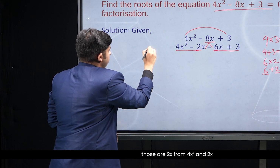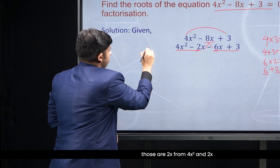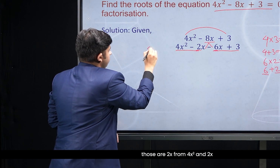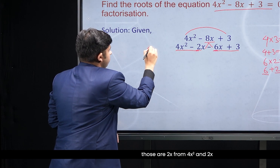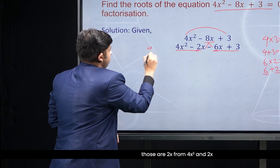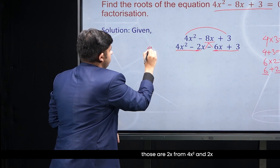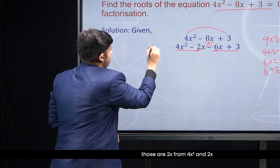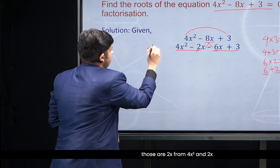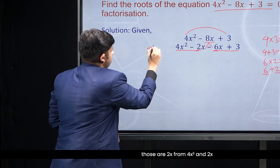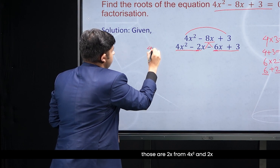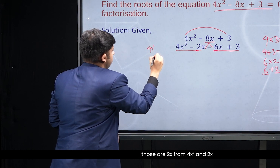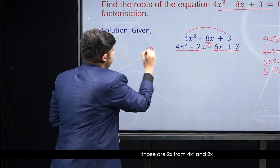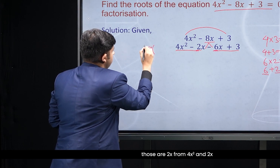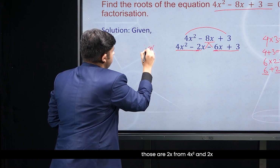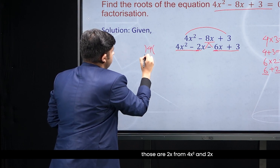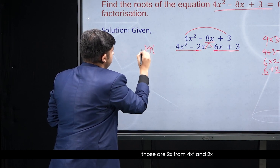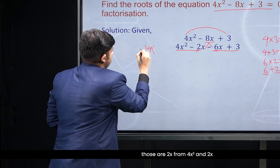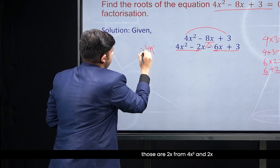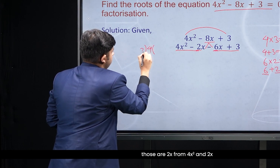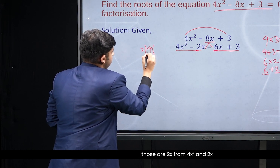4x square and 2x,